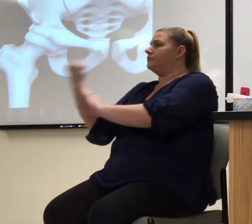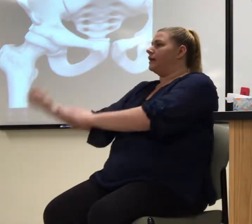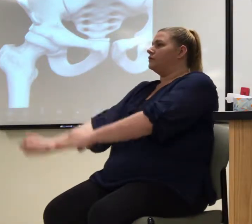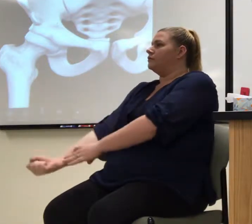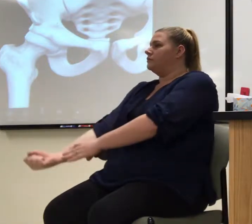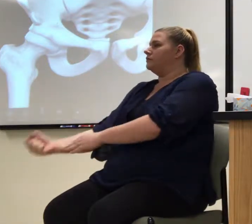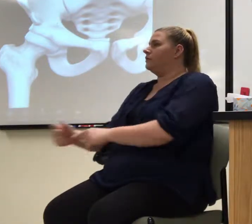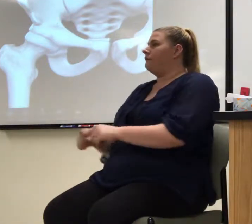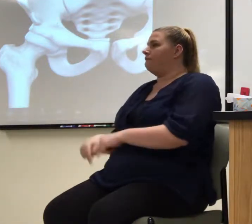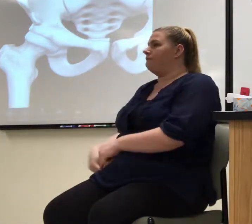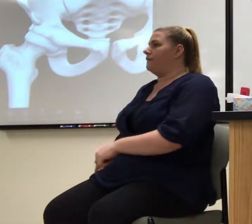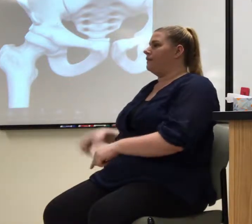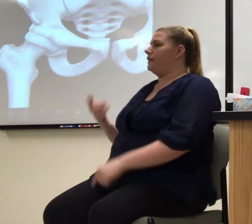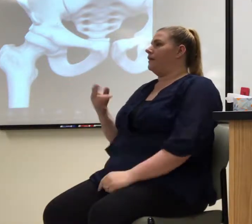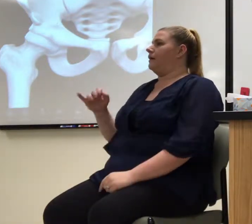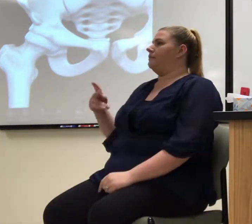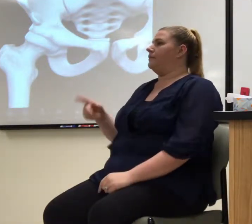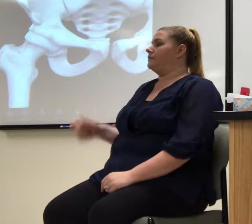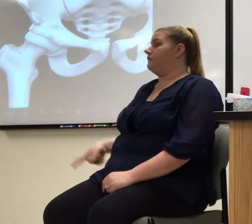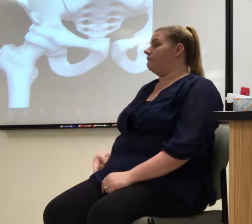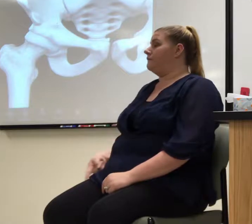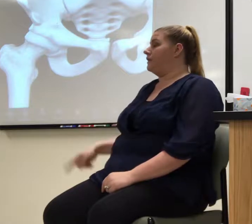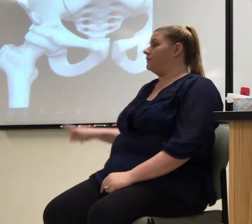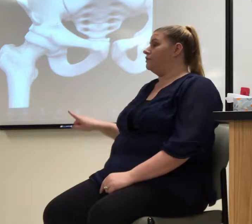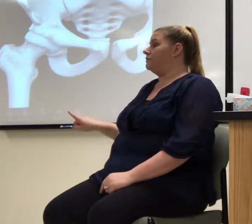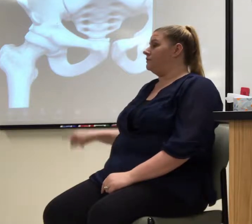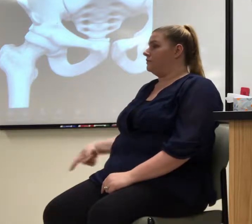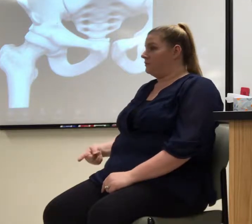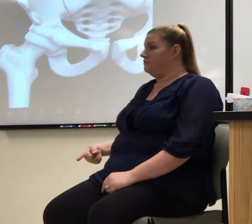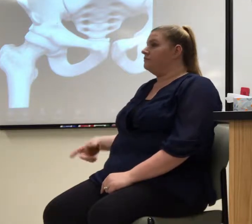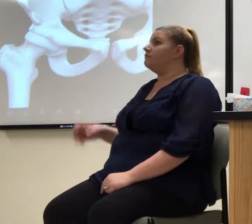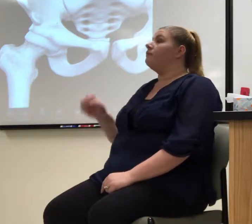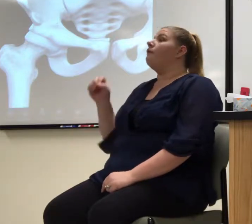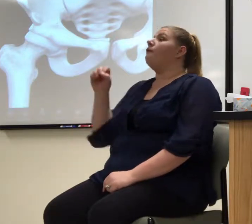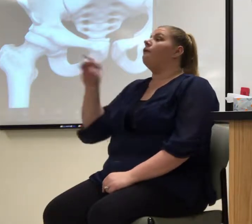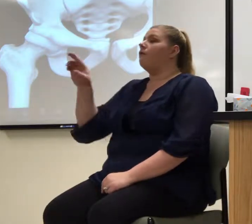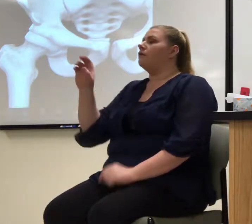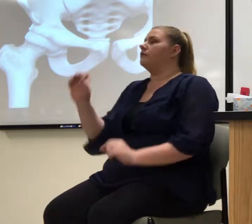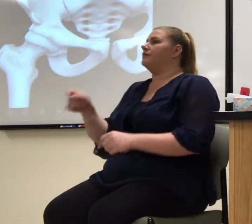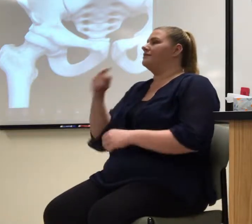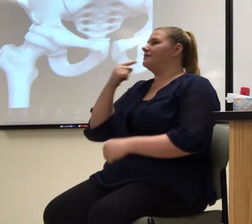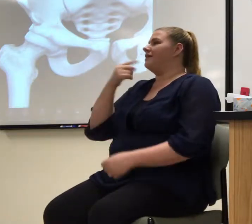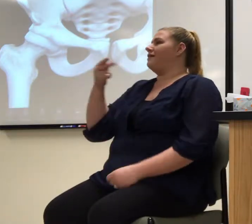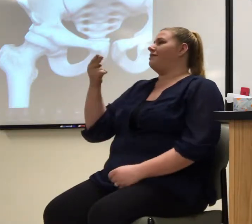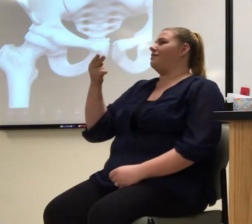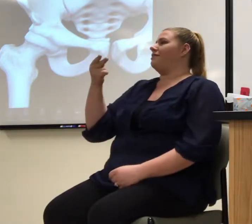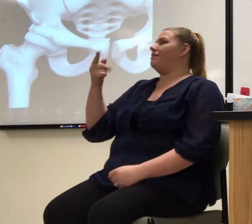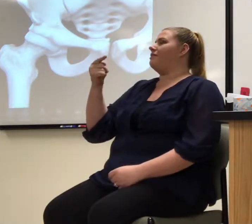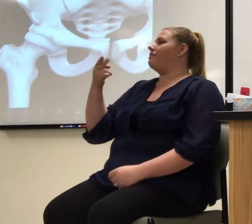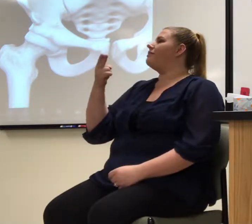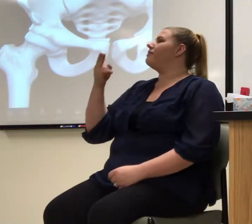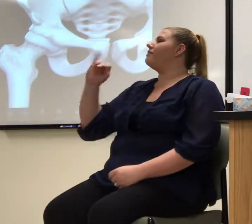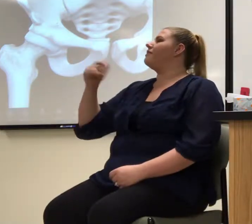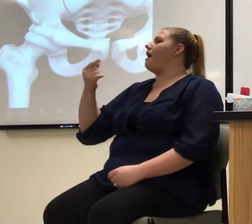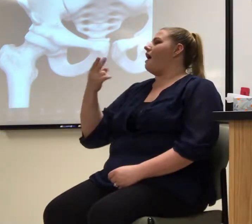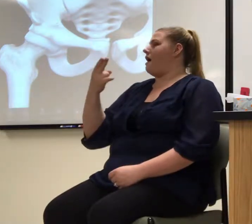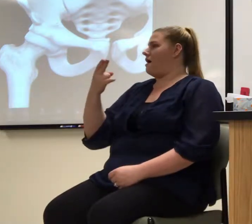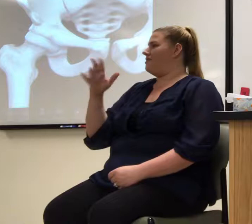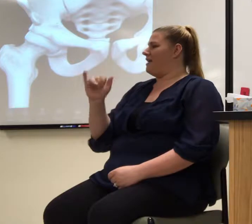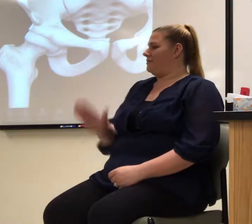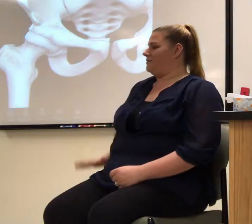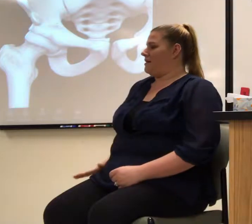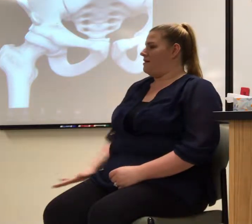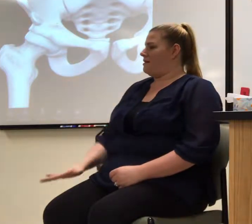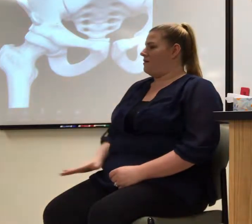of the hip, or you could say of the thigh, because that's the region that's moving.